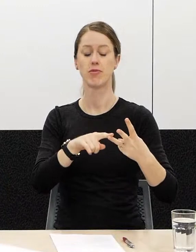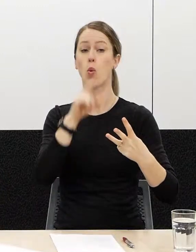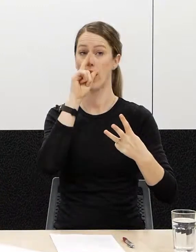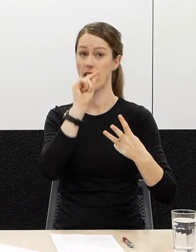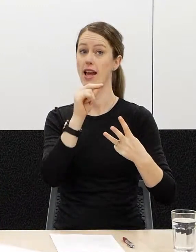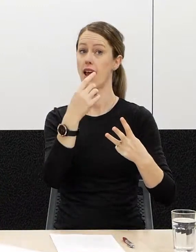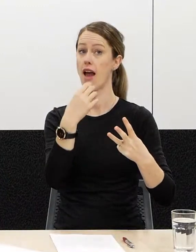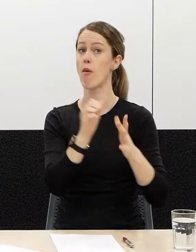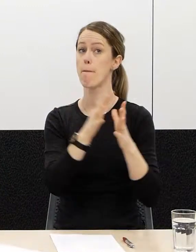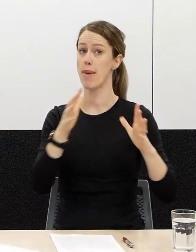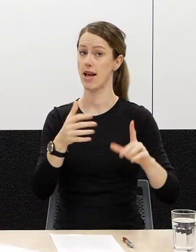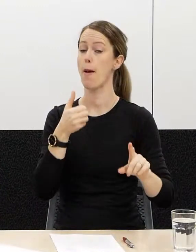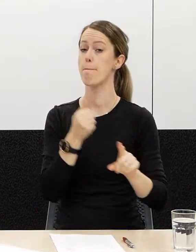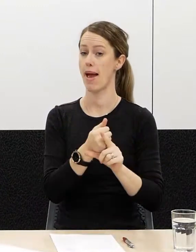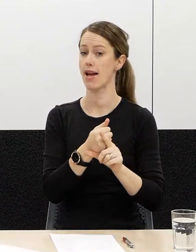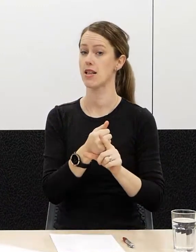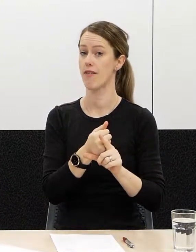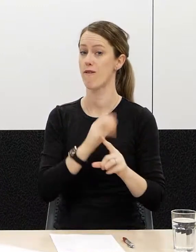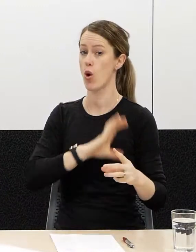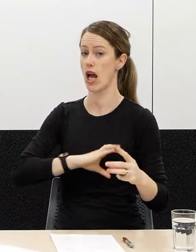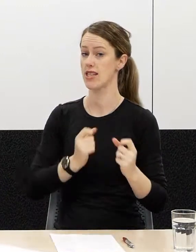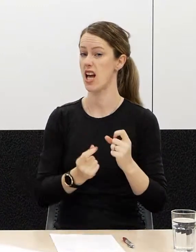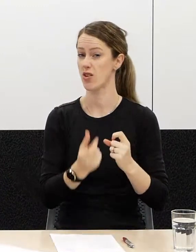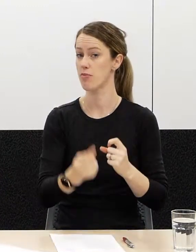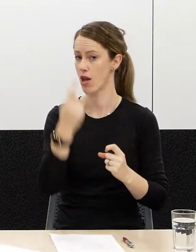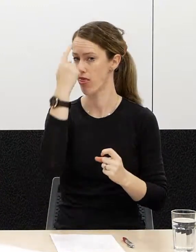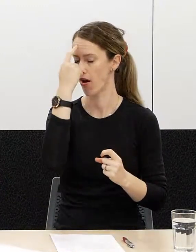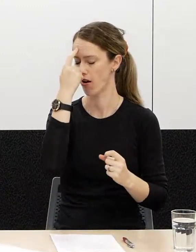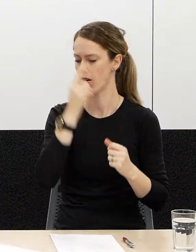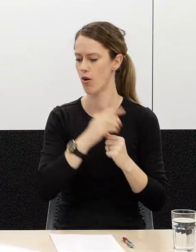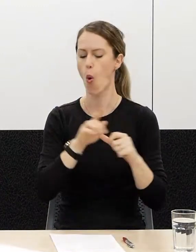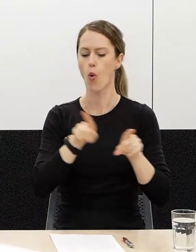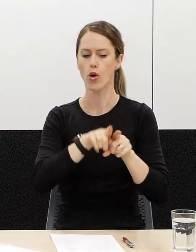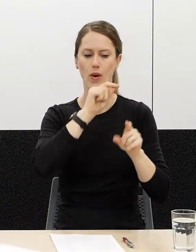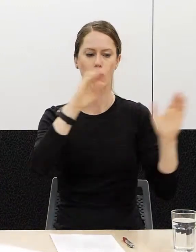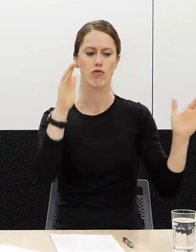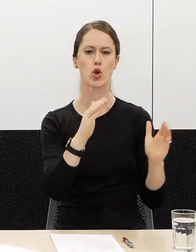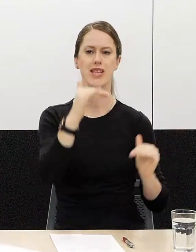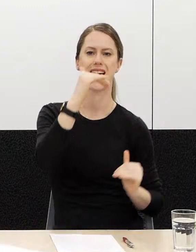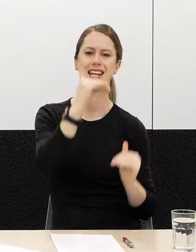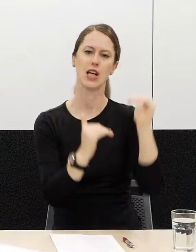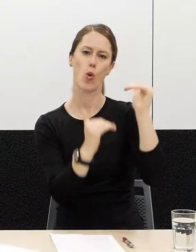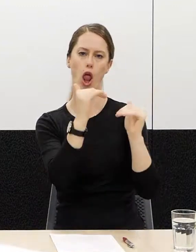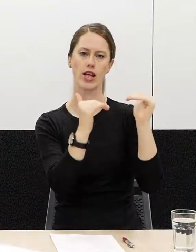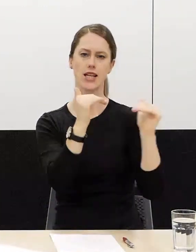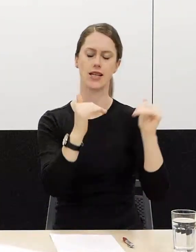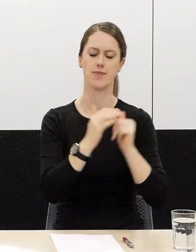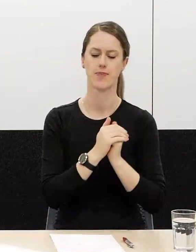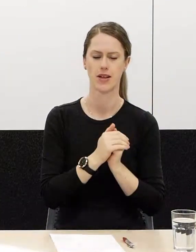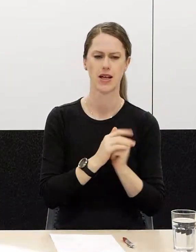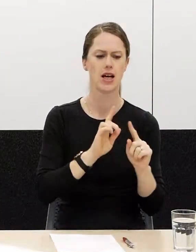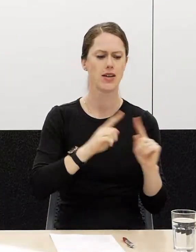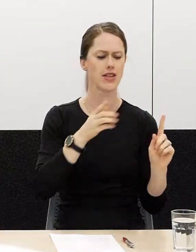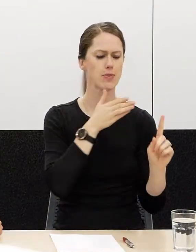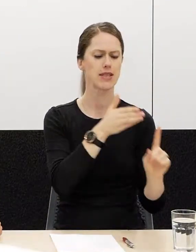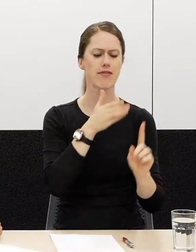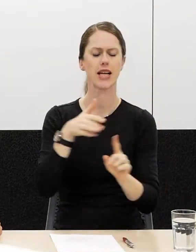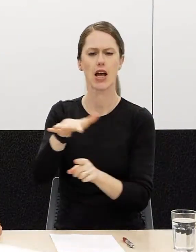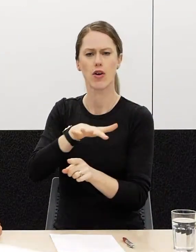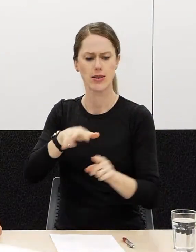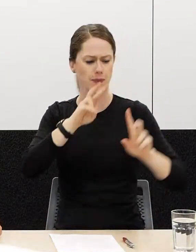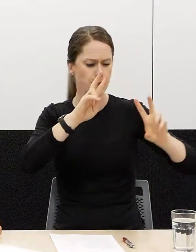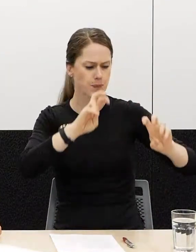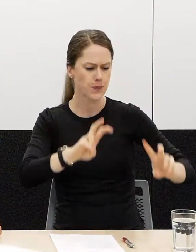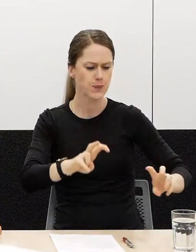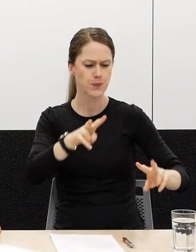biggest impact on cancer outcomes and also reducing inequality. So there's a number of specific areas that we're